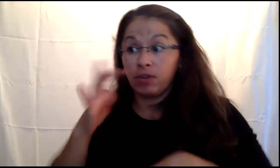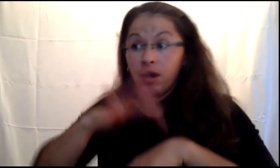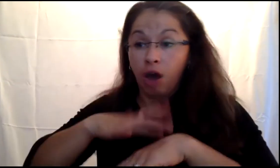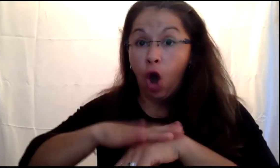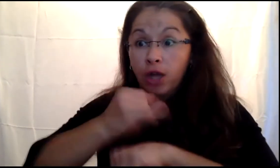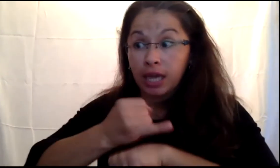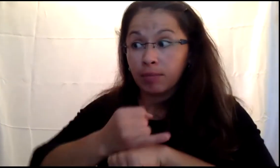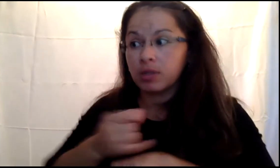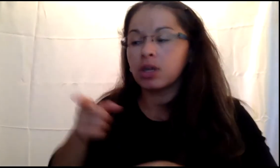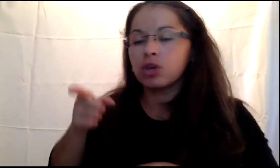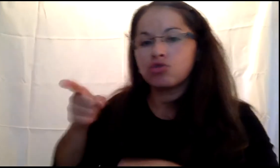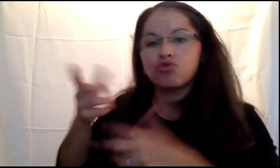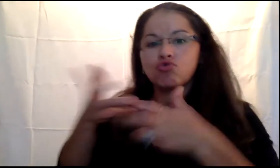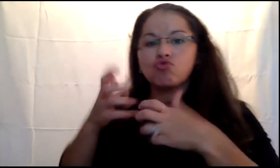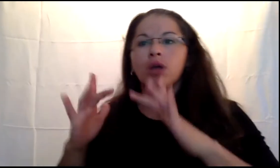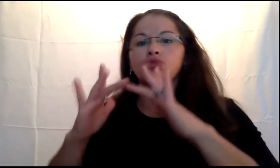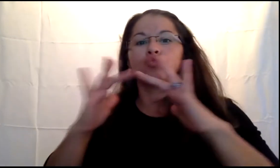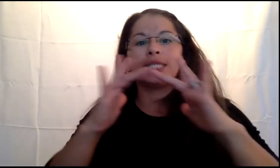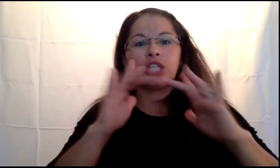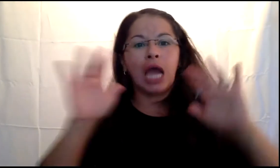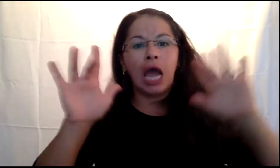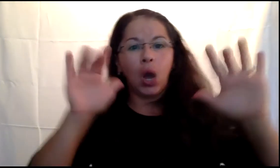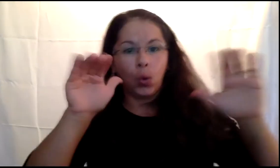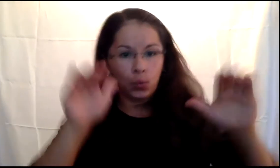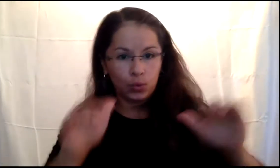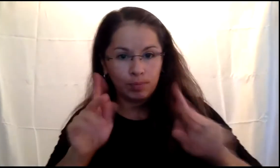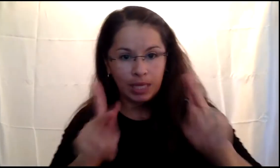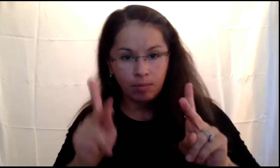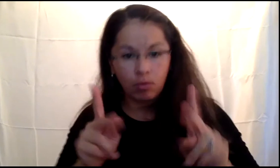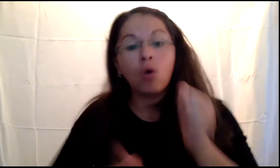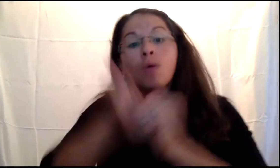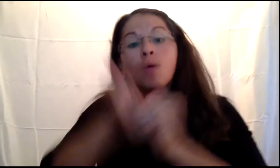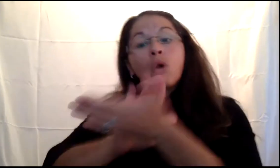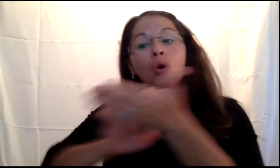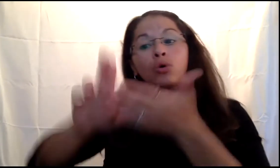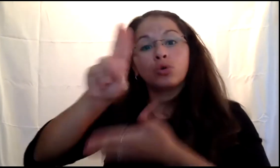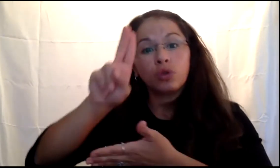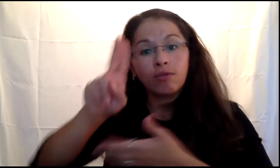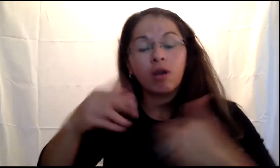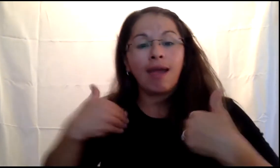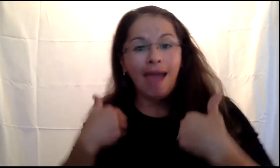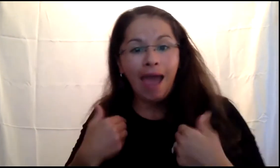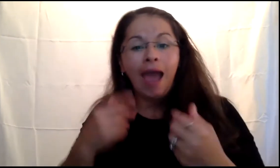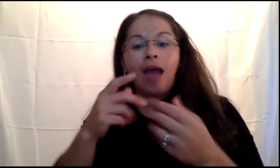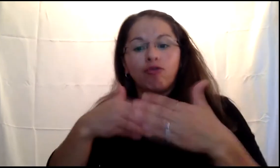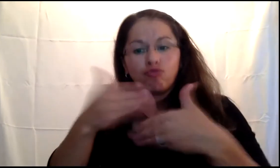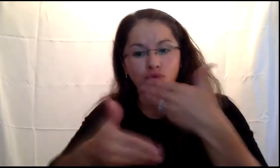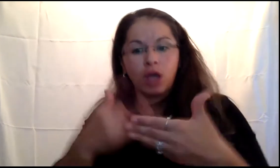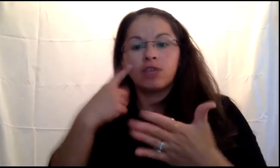out. Most universities are going to have a process for which students start an organization, typically securing a